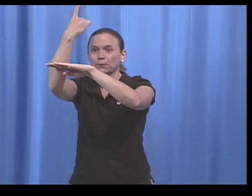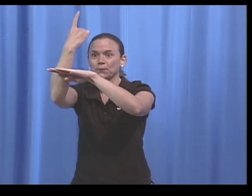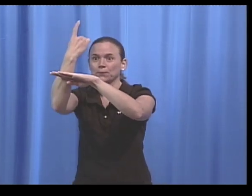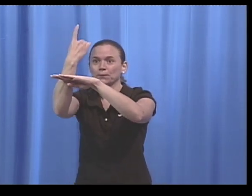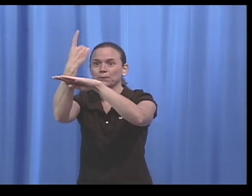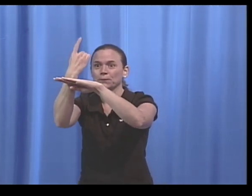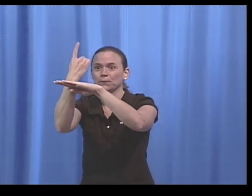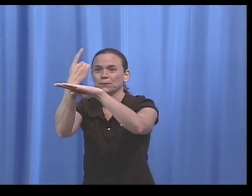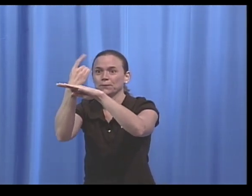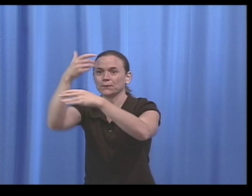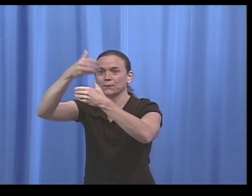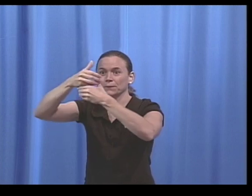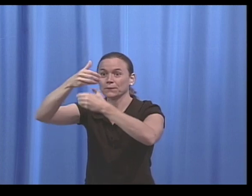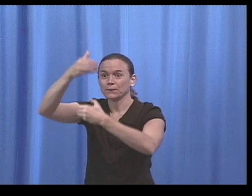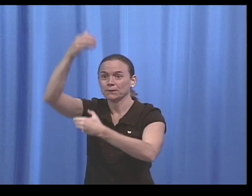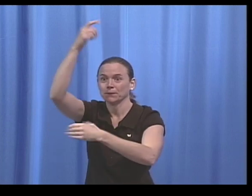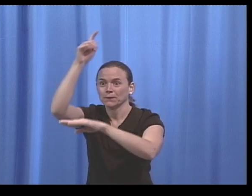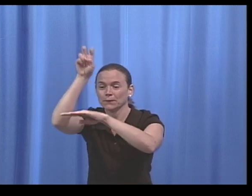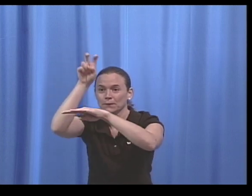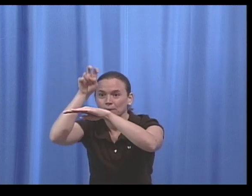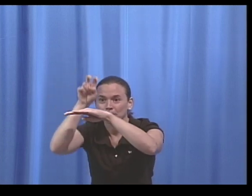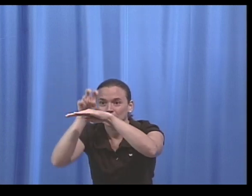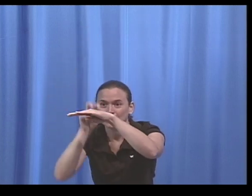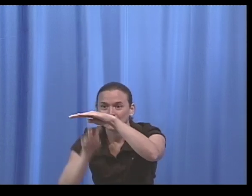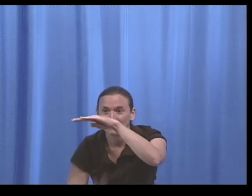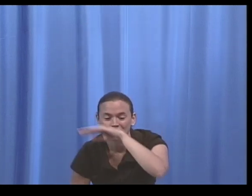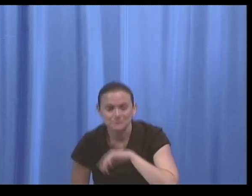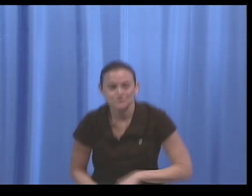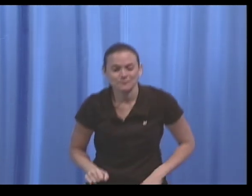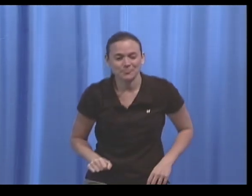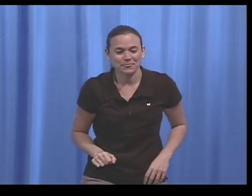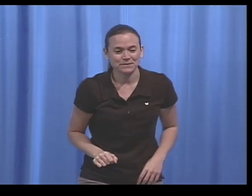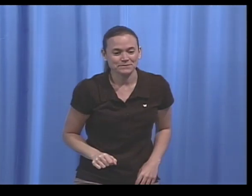and ran all the way to the beanstalk.